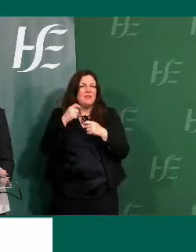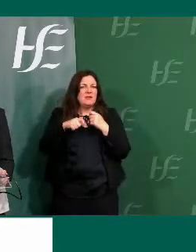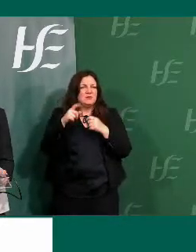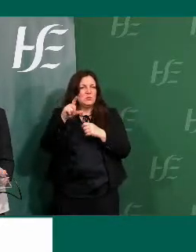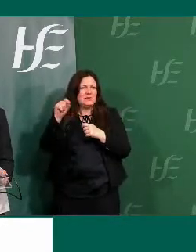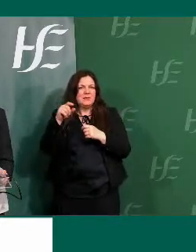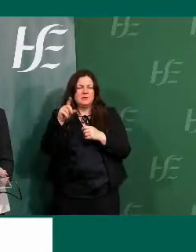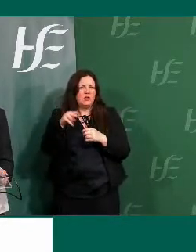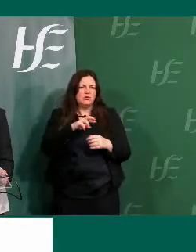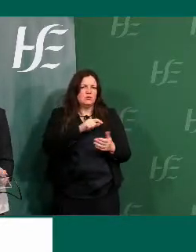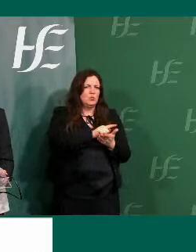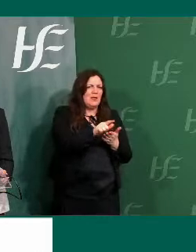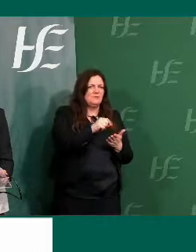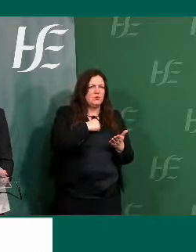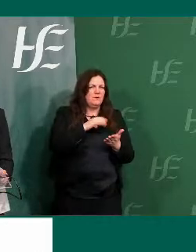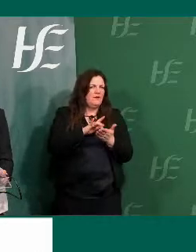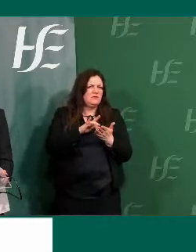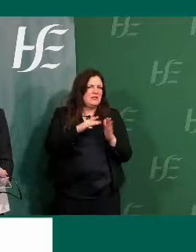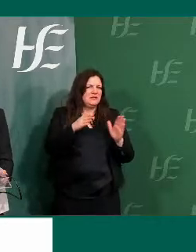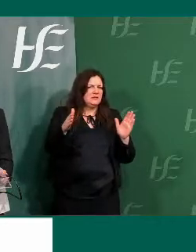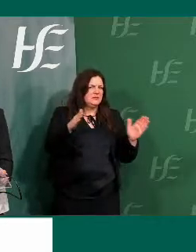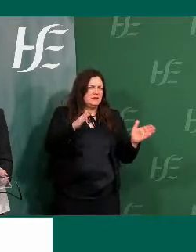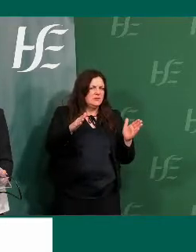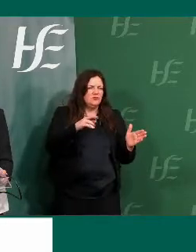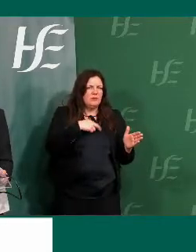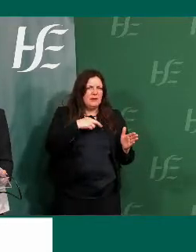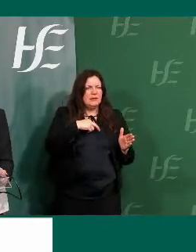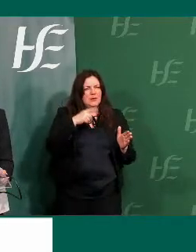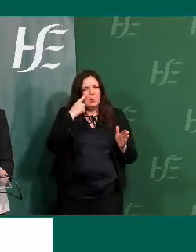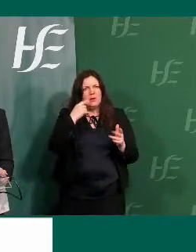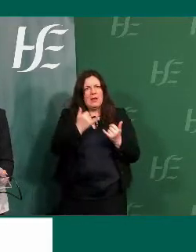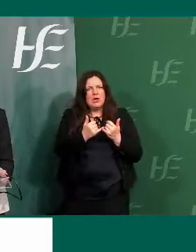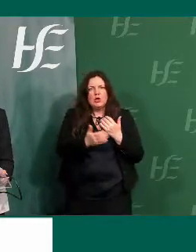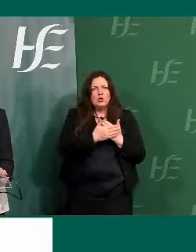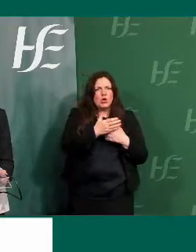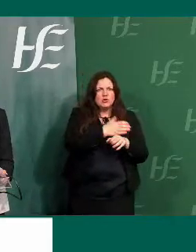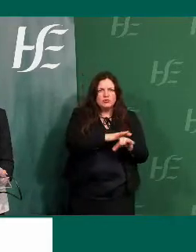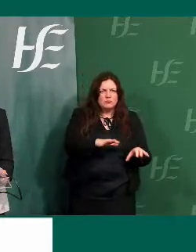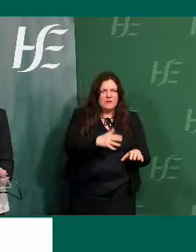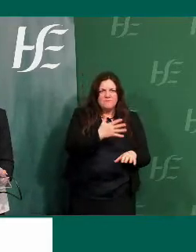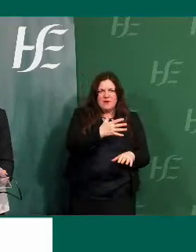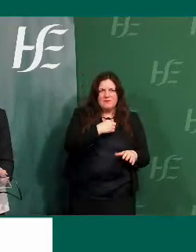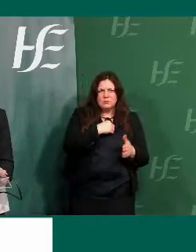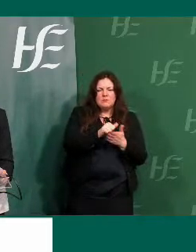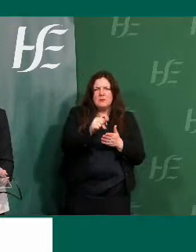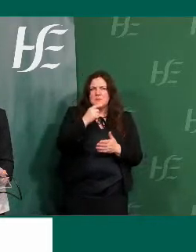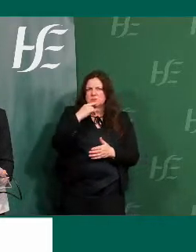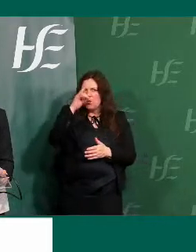who are 12 to 15. So we don't know the risk of this in younger children, but it's hoped to be very low.